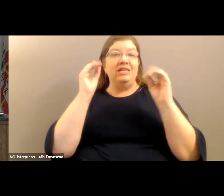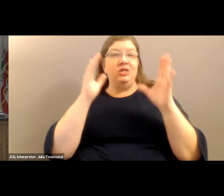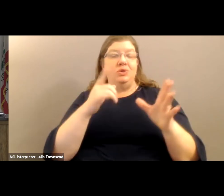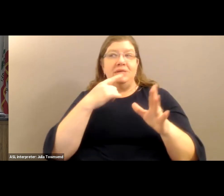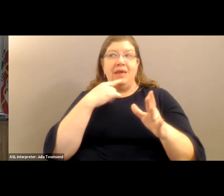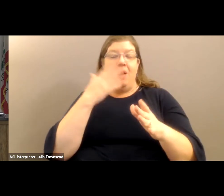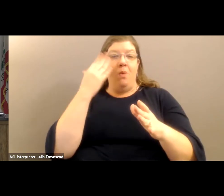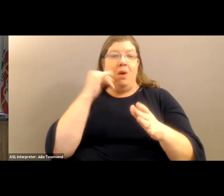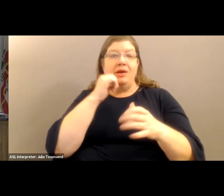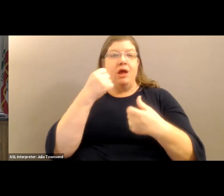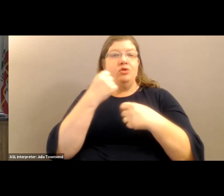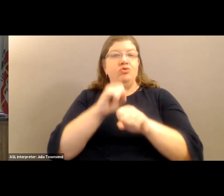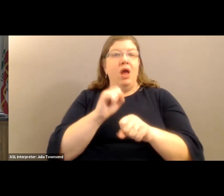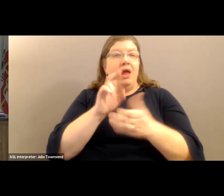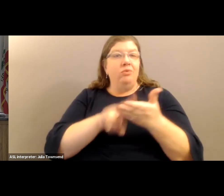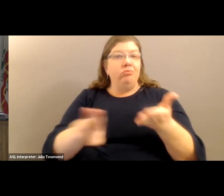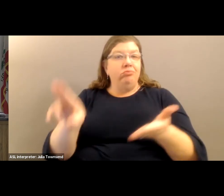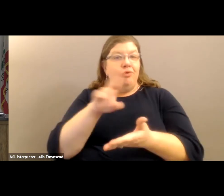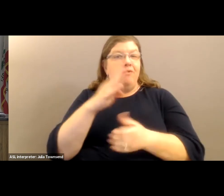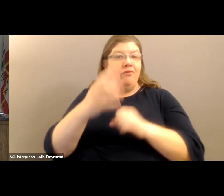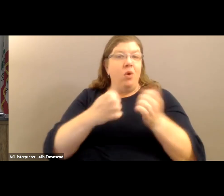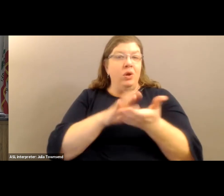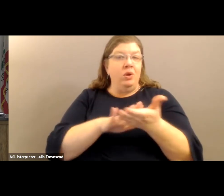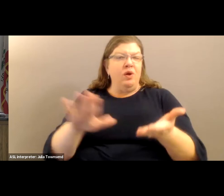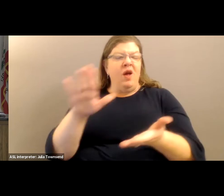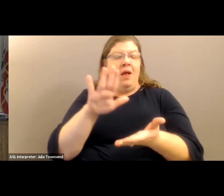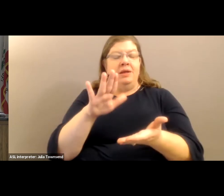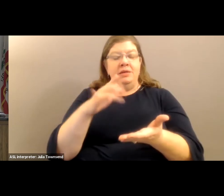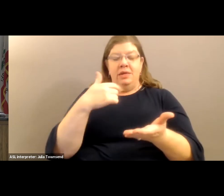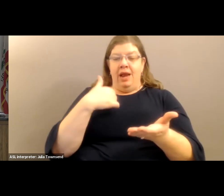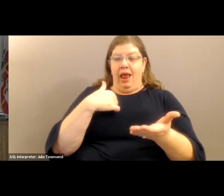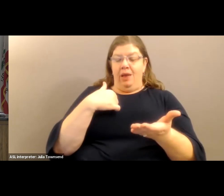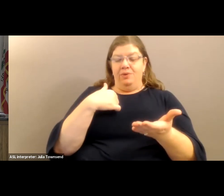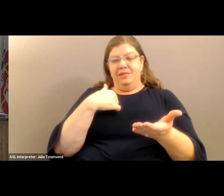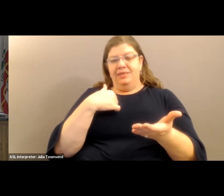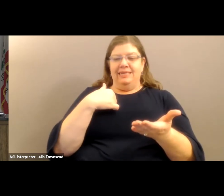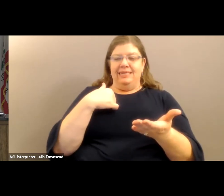why not try a four-year college and so forth. And I was,